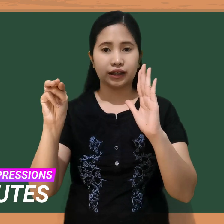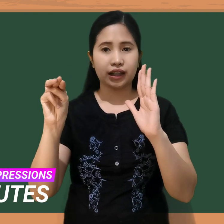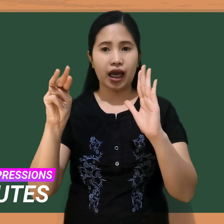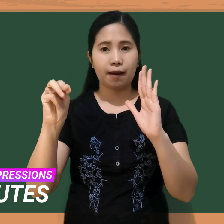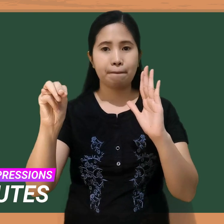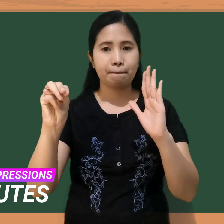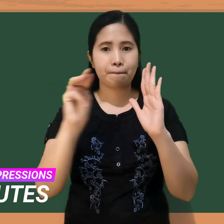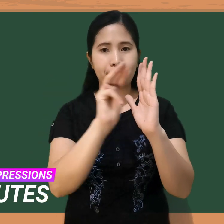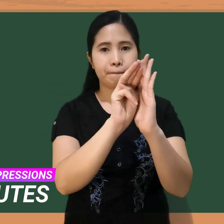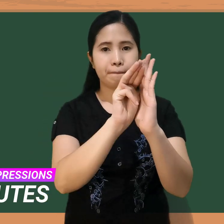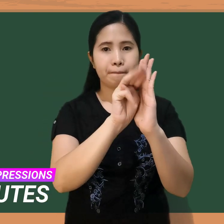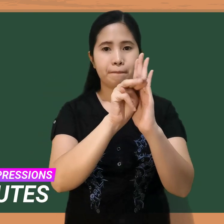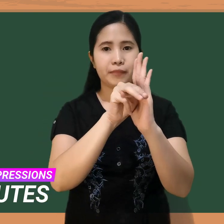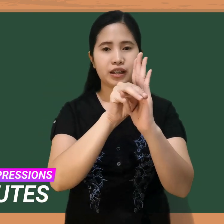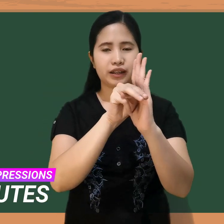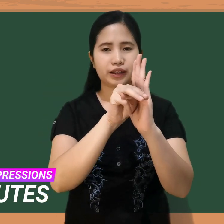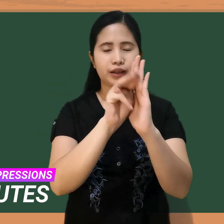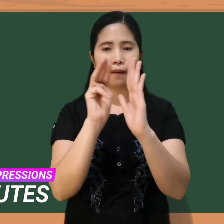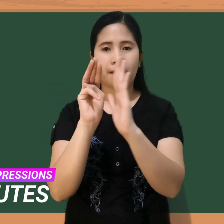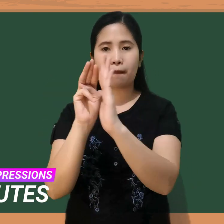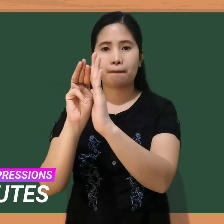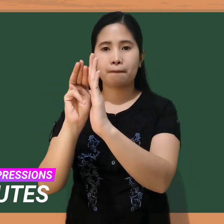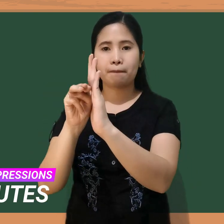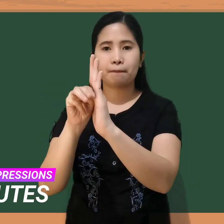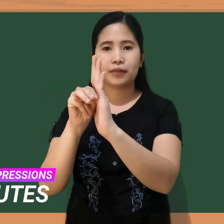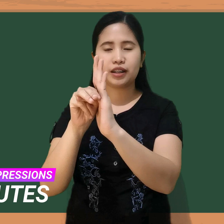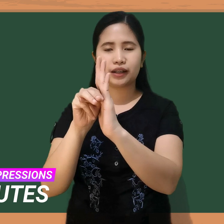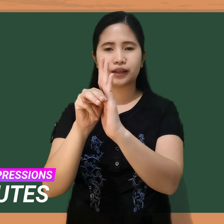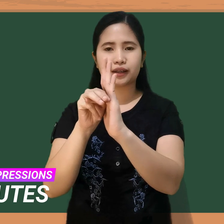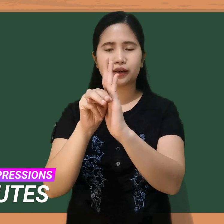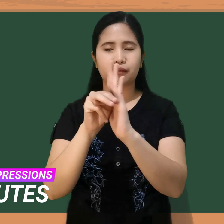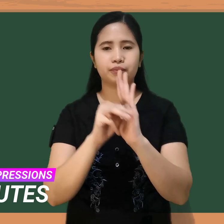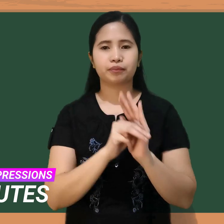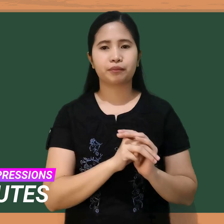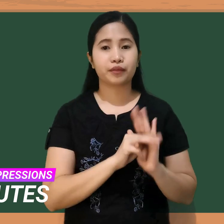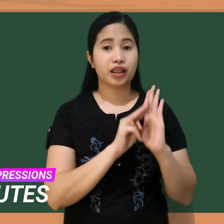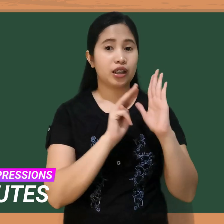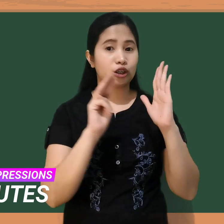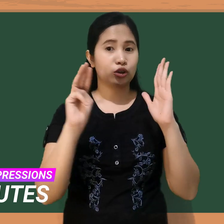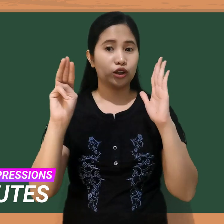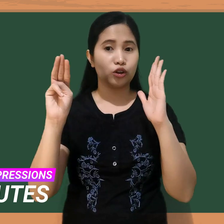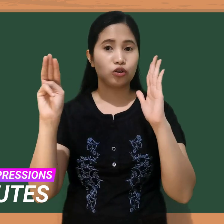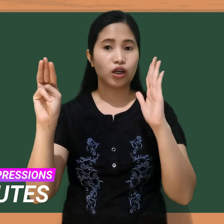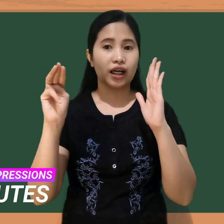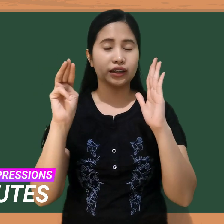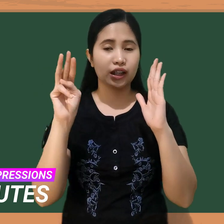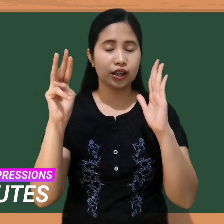Minutes. M. Minutes. Minutes. So, ito yung